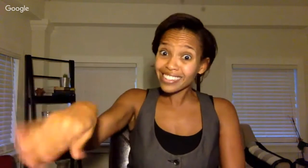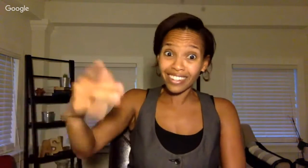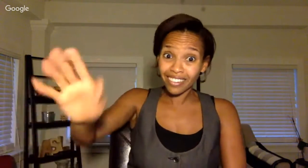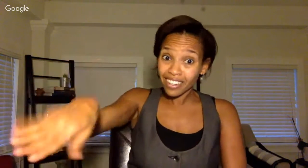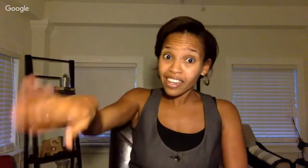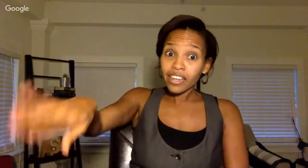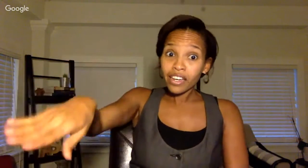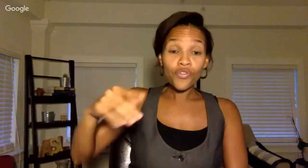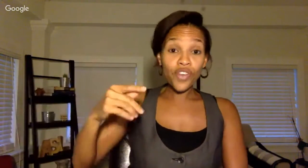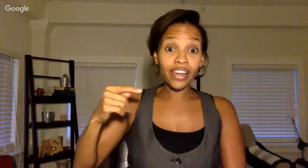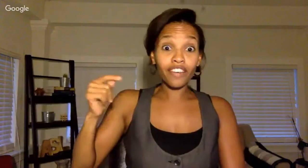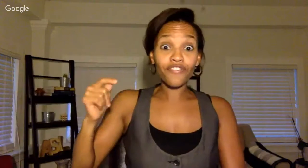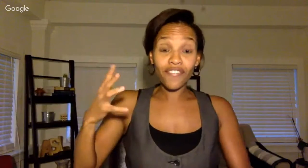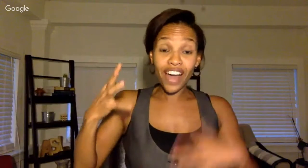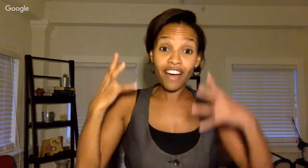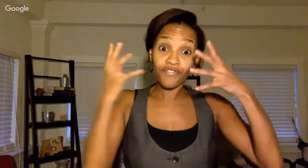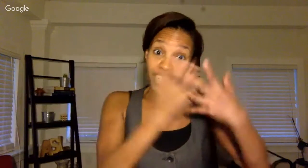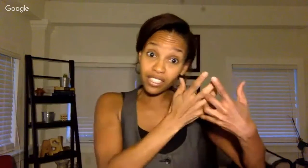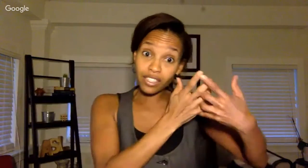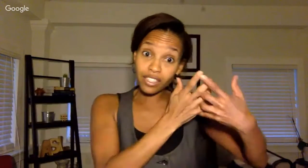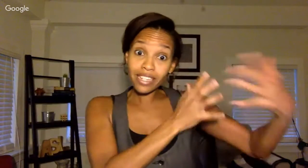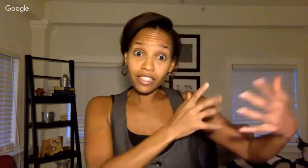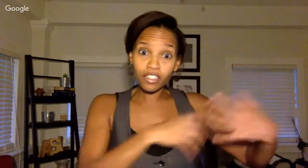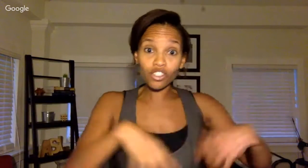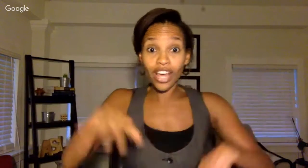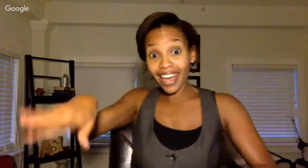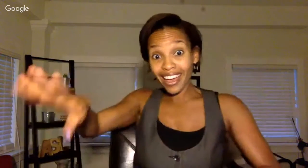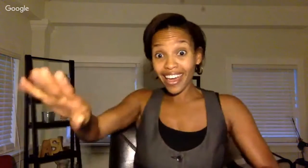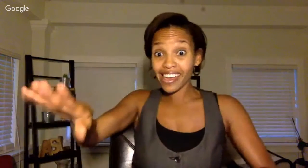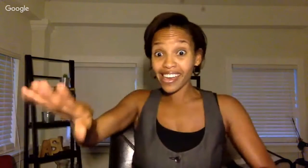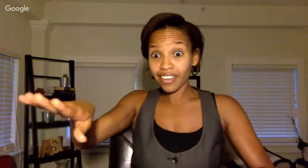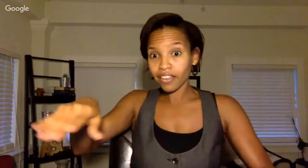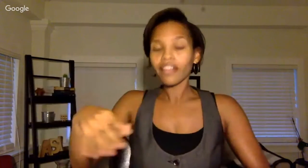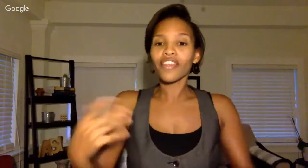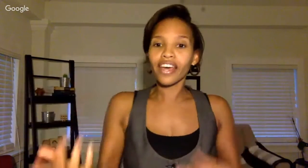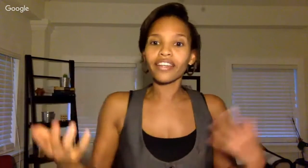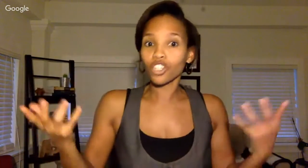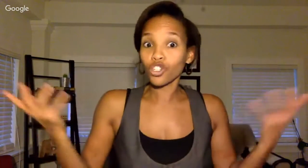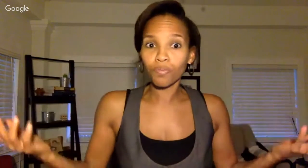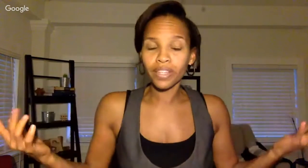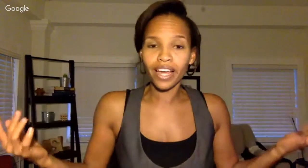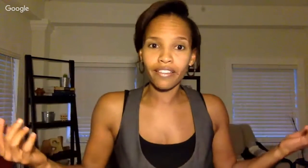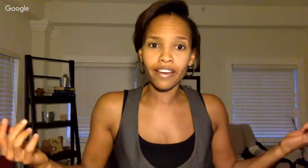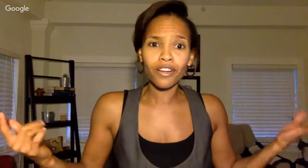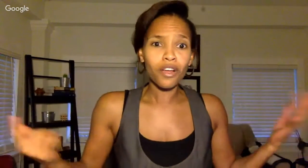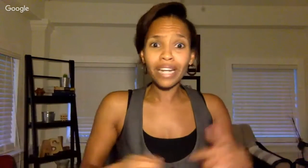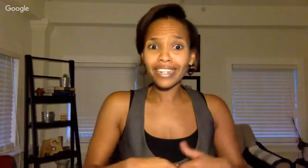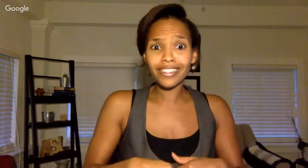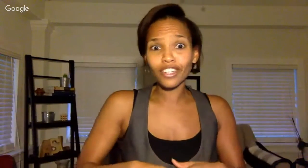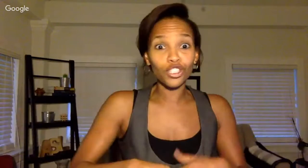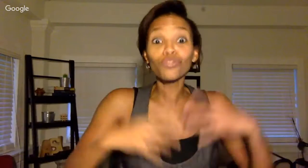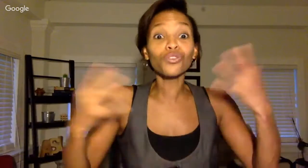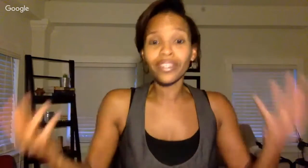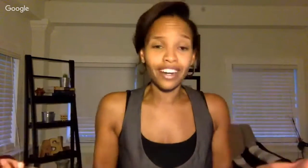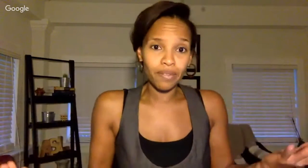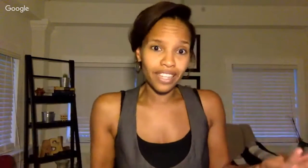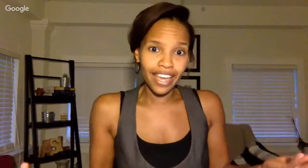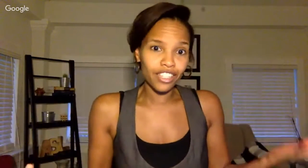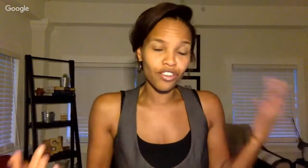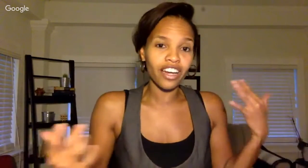listen, then if that fits the message, hey, then you can put that in there. But it doesn't, usually it's not gonna be the case. They're not gonna